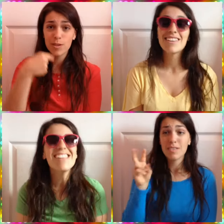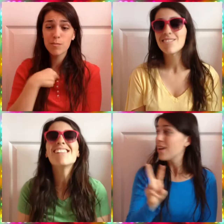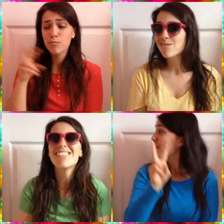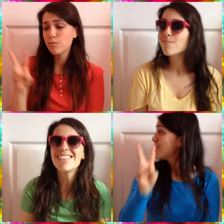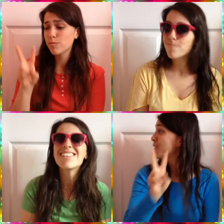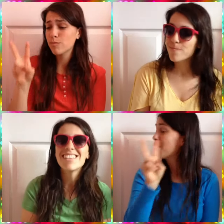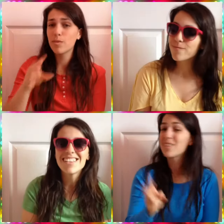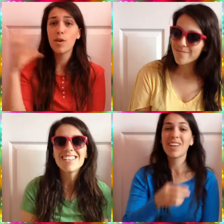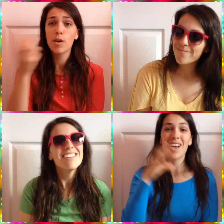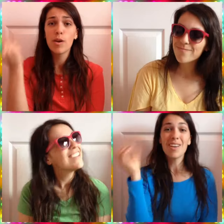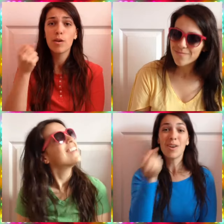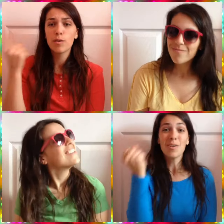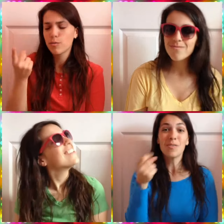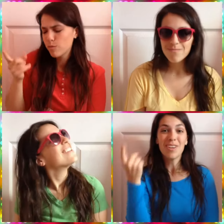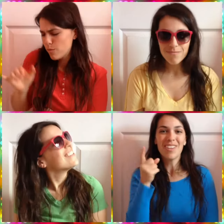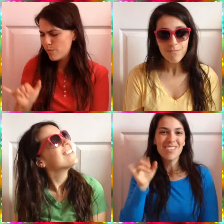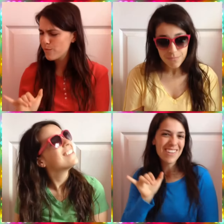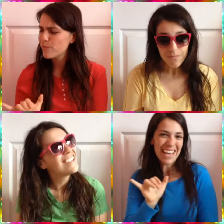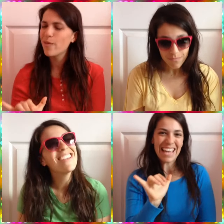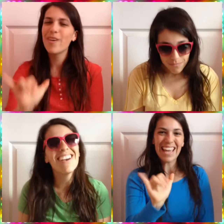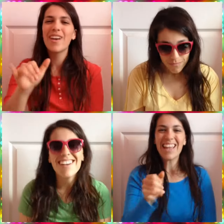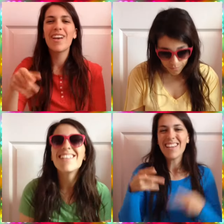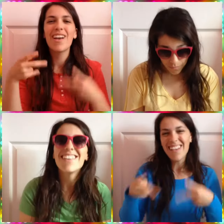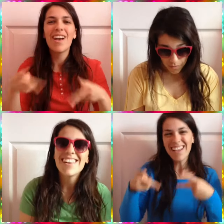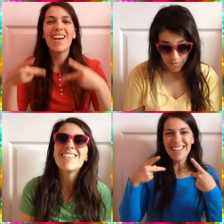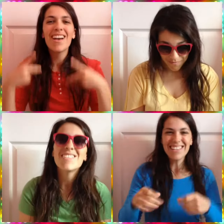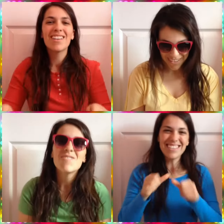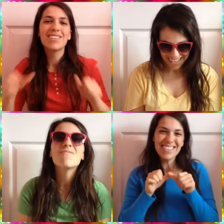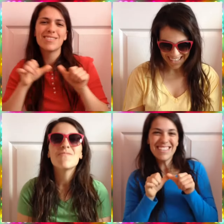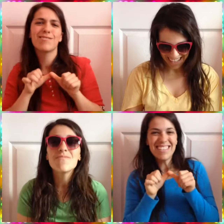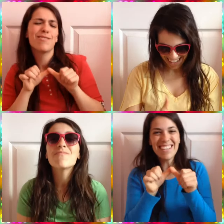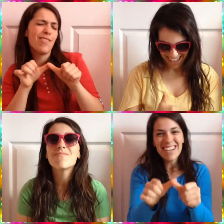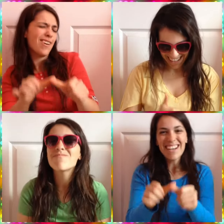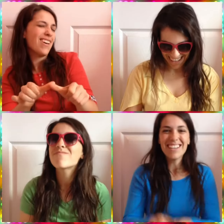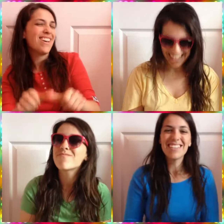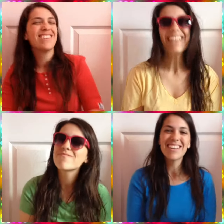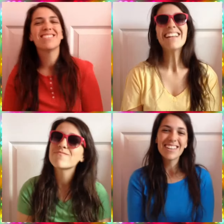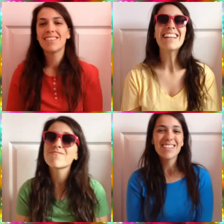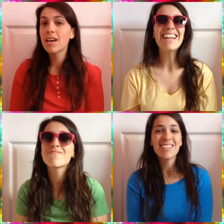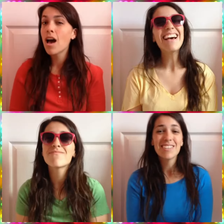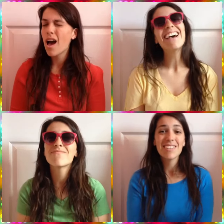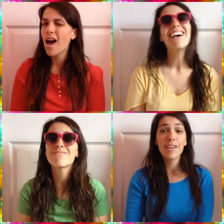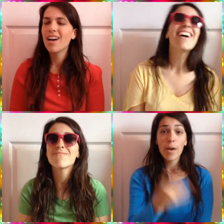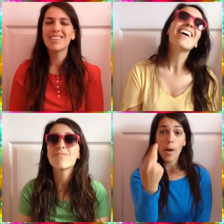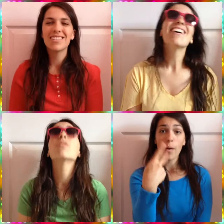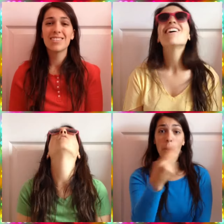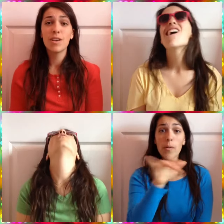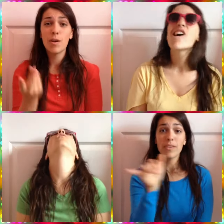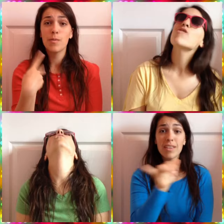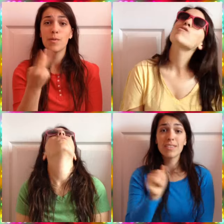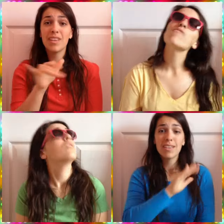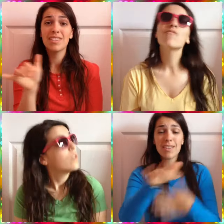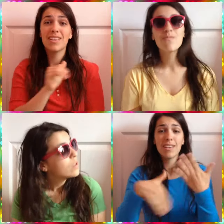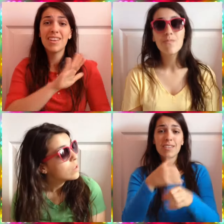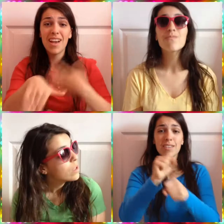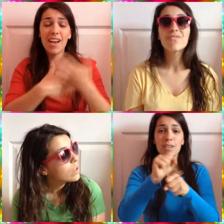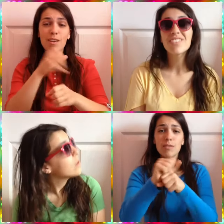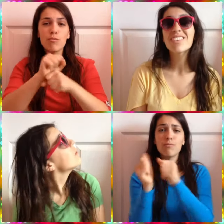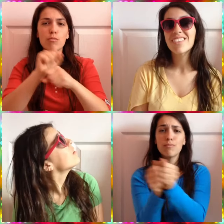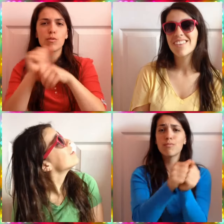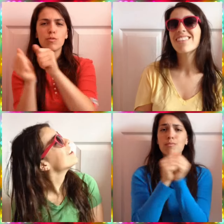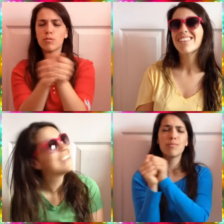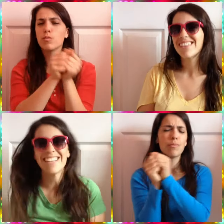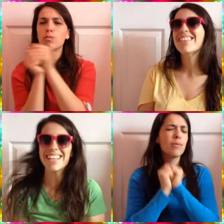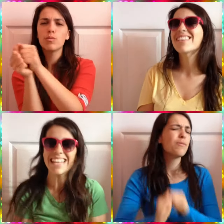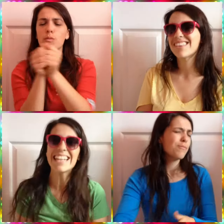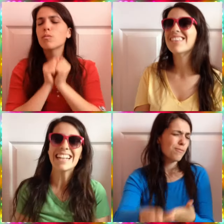Side by side, you and I are going forever, let's fight forever I feel the same, I'm a